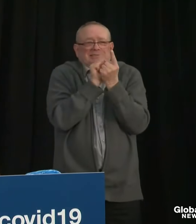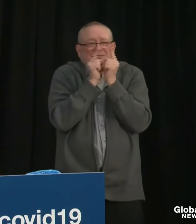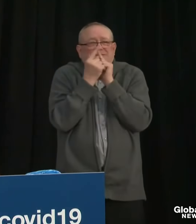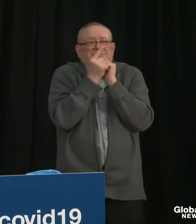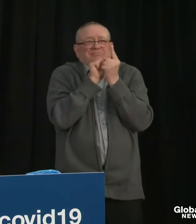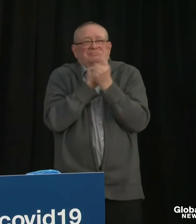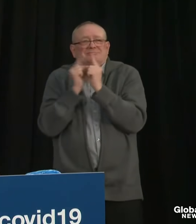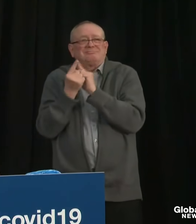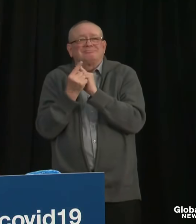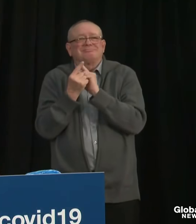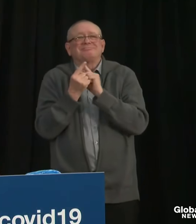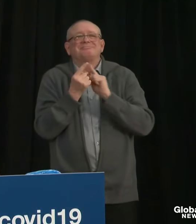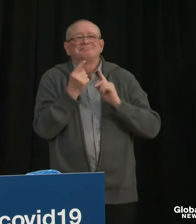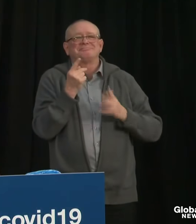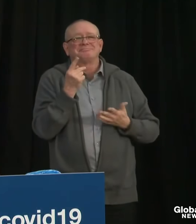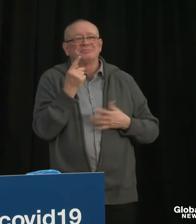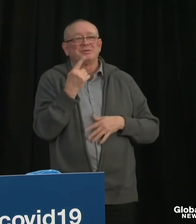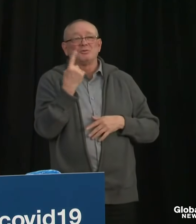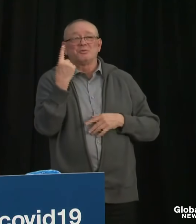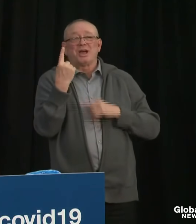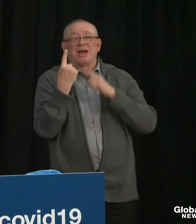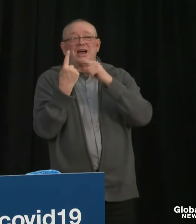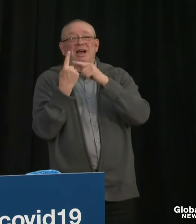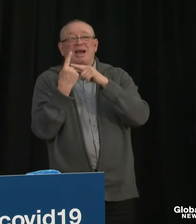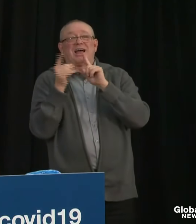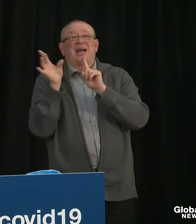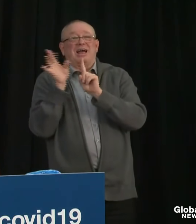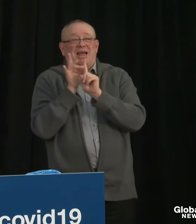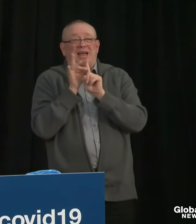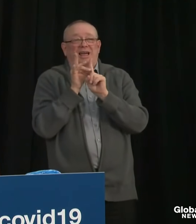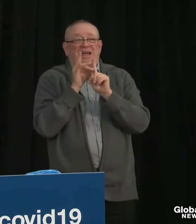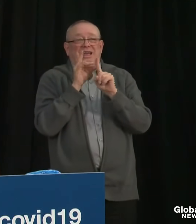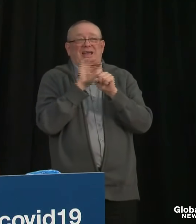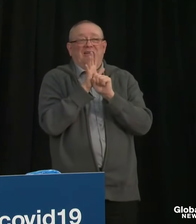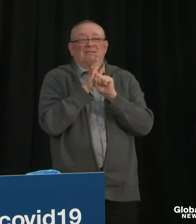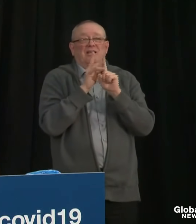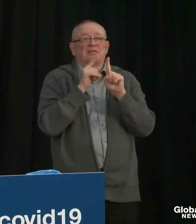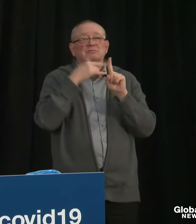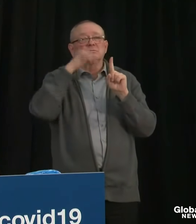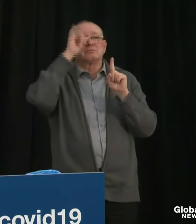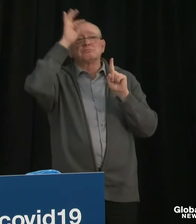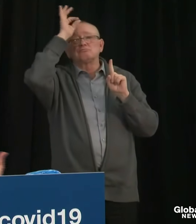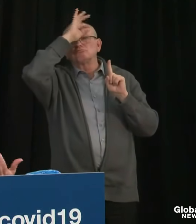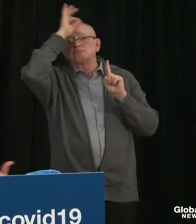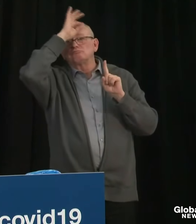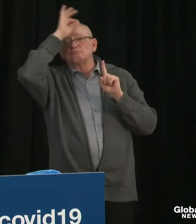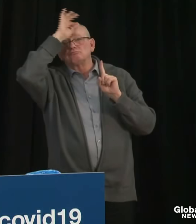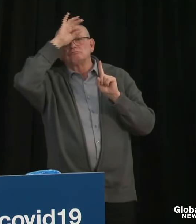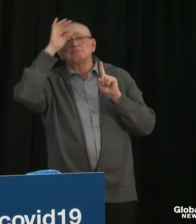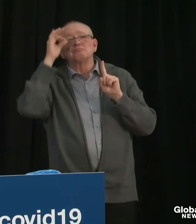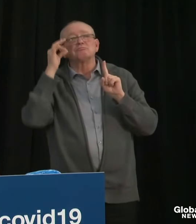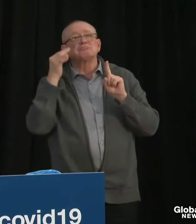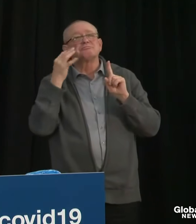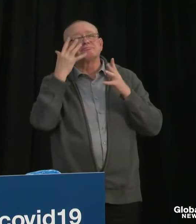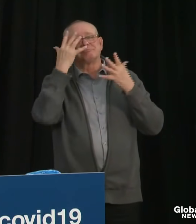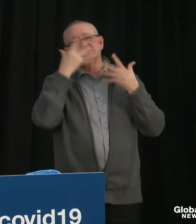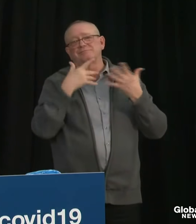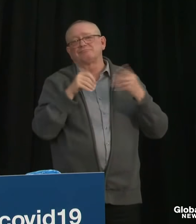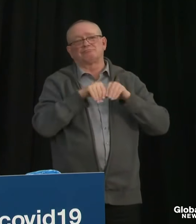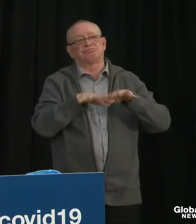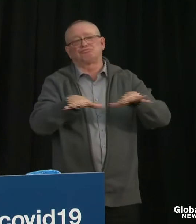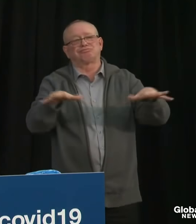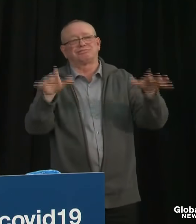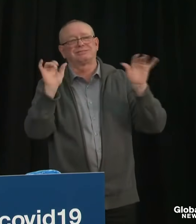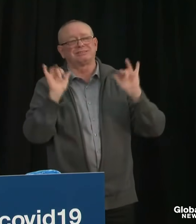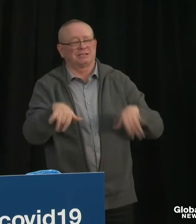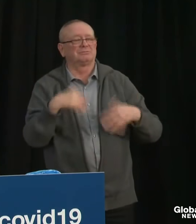an introduction of the virus happens without identification, unfortunately it can spread extremely quickly, and that's very challenging. So